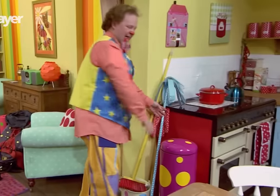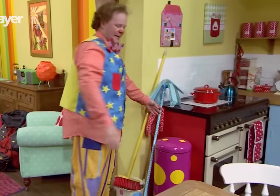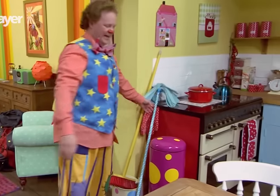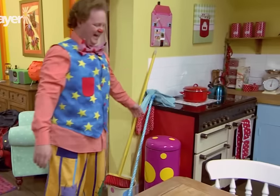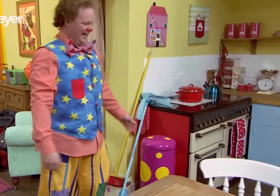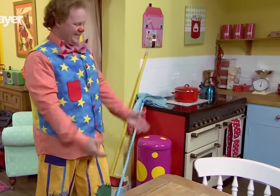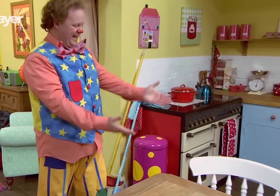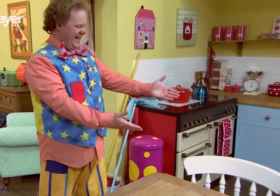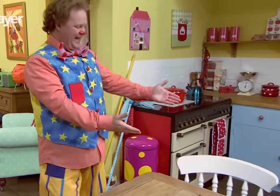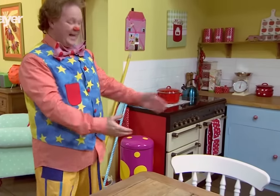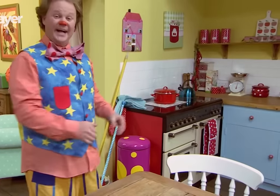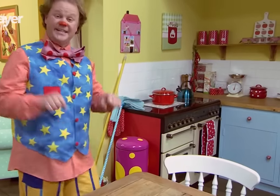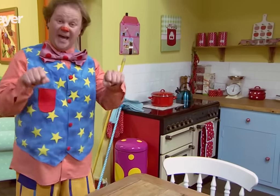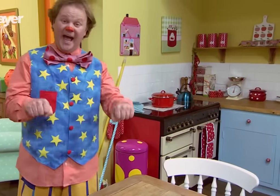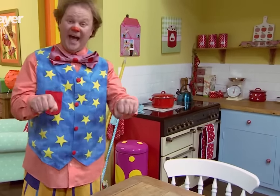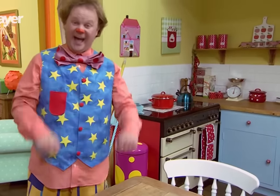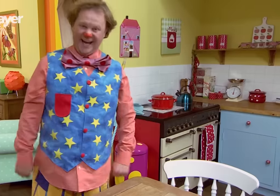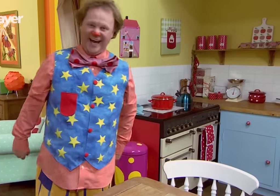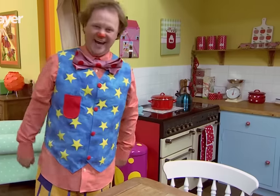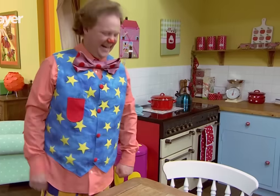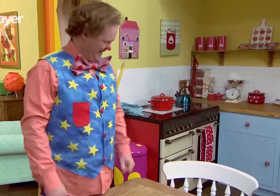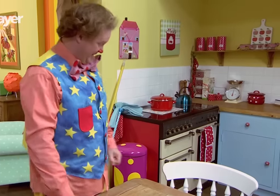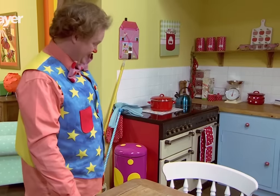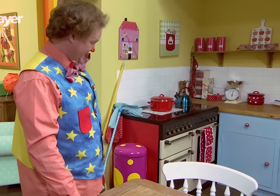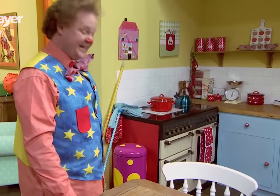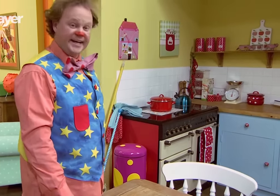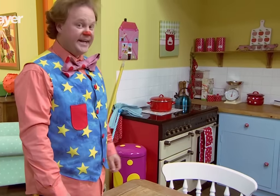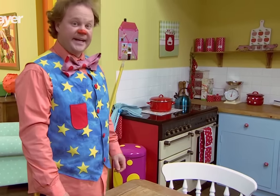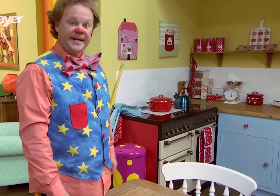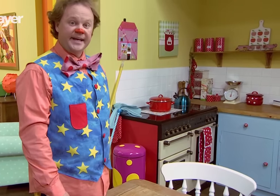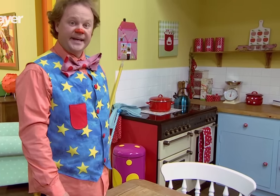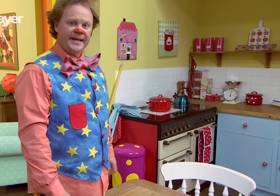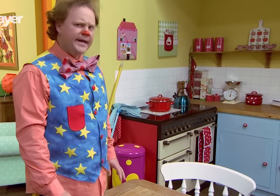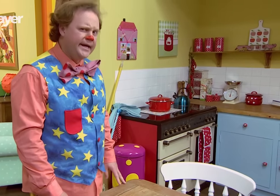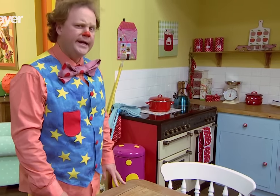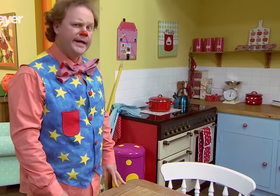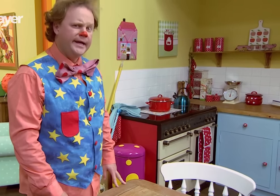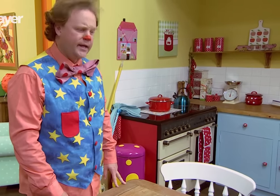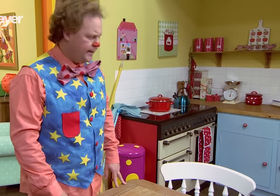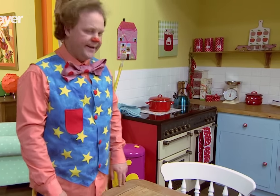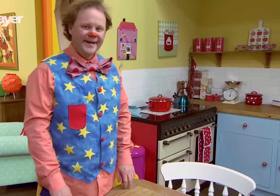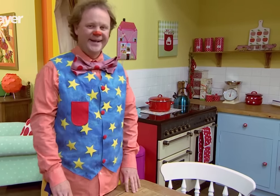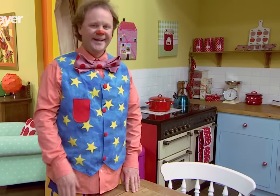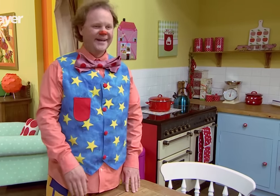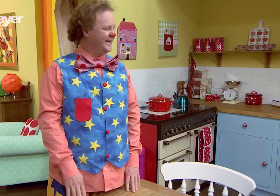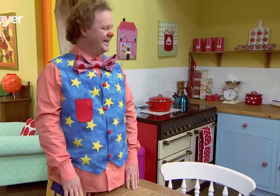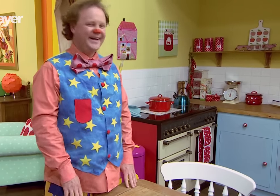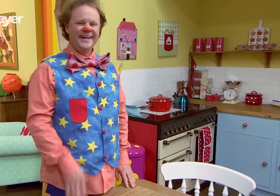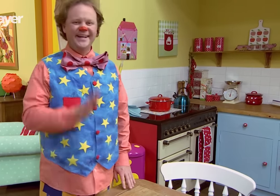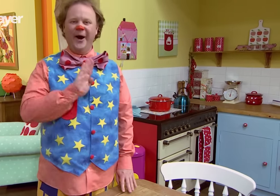There we are. Ta-da! A chair. Why do you need a chair, Mr. Tumble? Are you tired? Do you need to sit down?